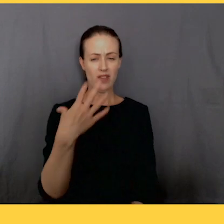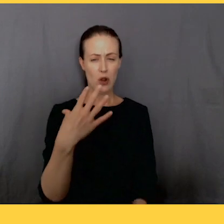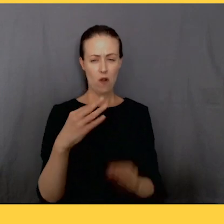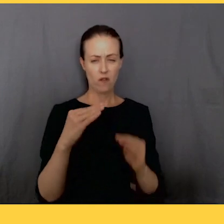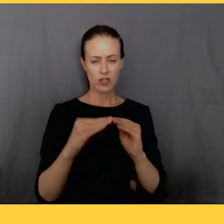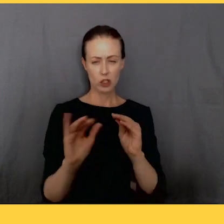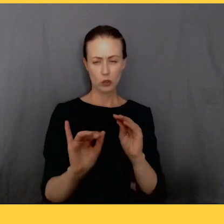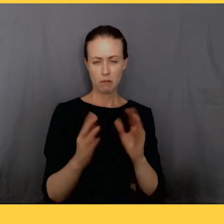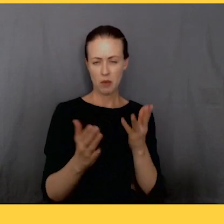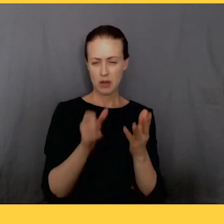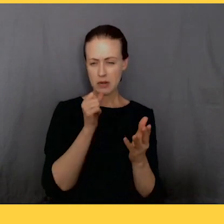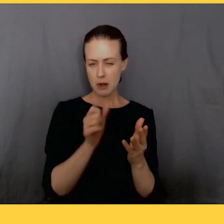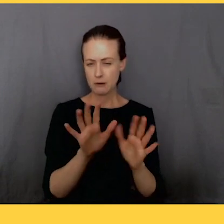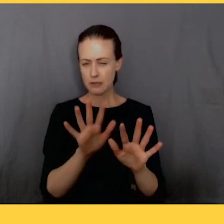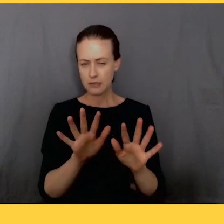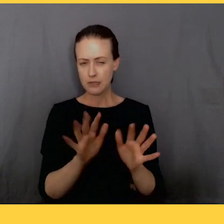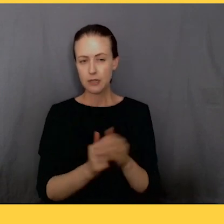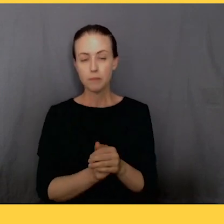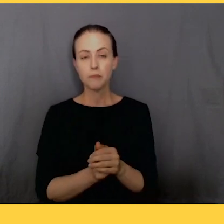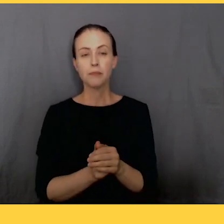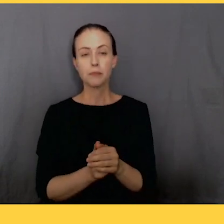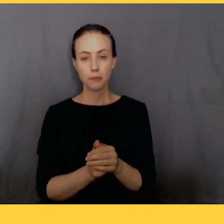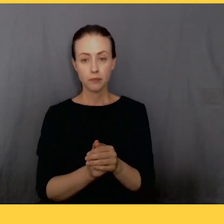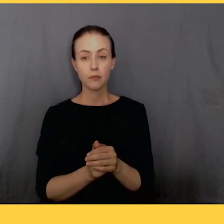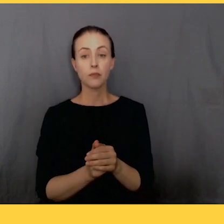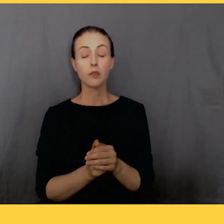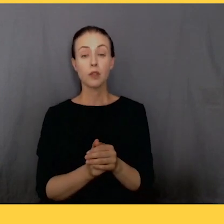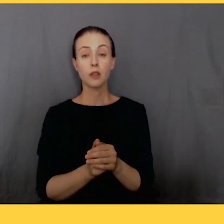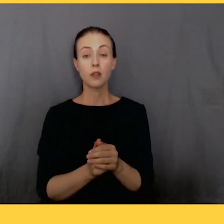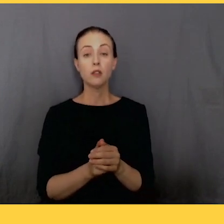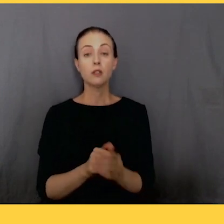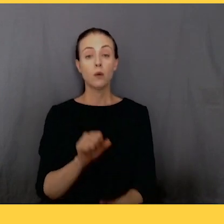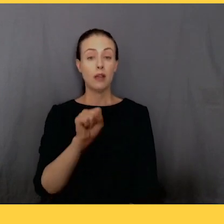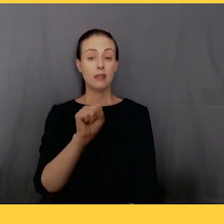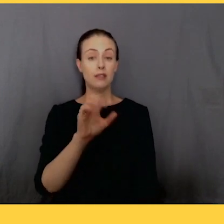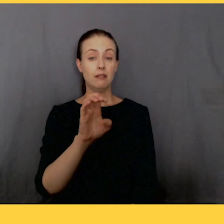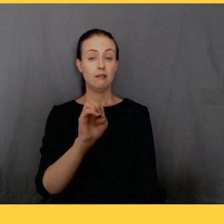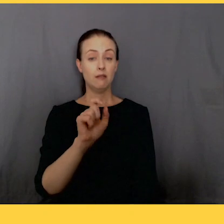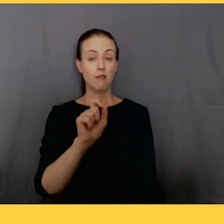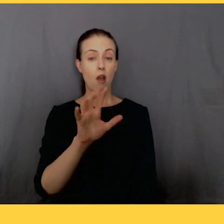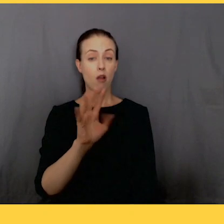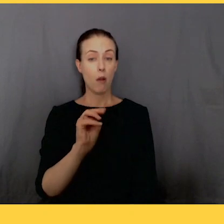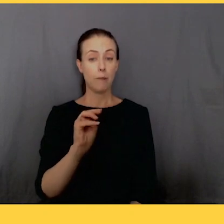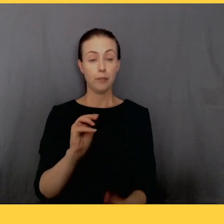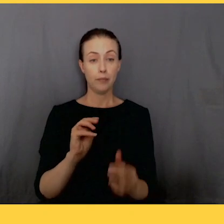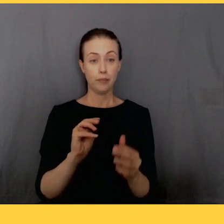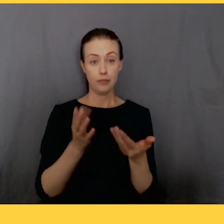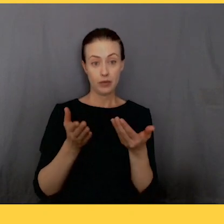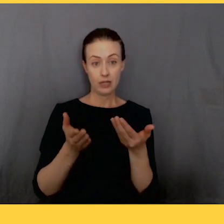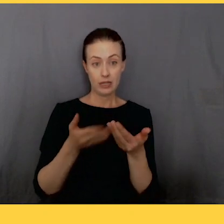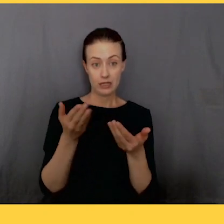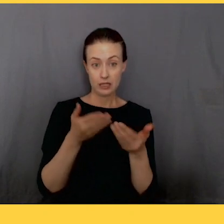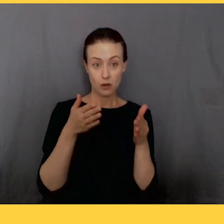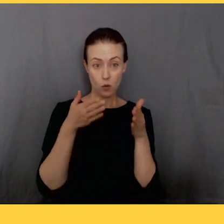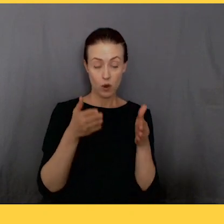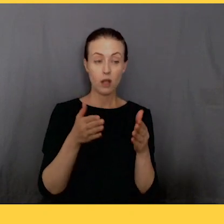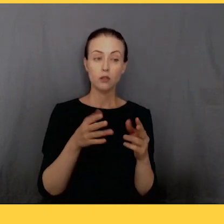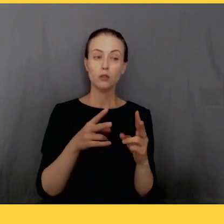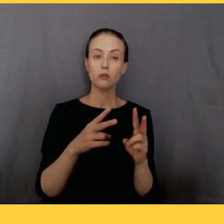100% sure. So at sce.com, the easiest way to both sign up